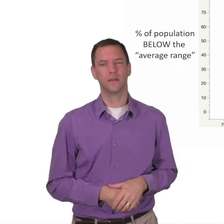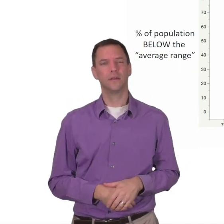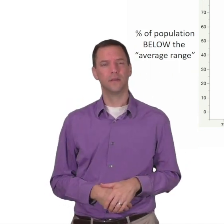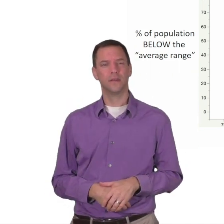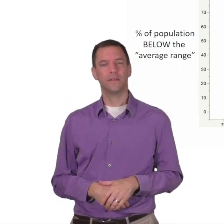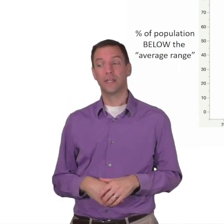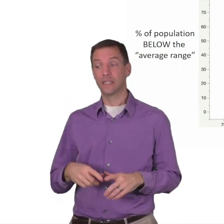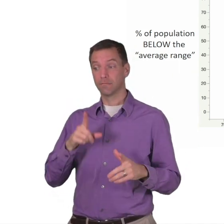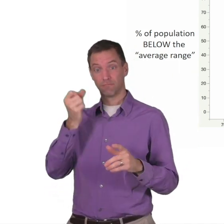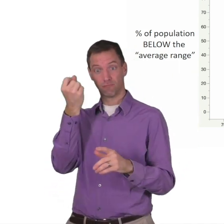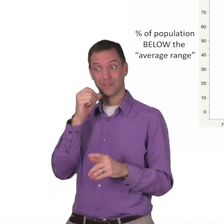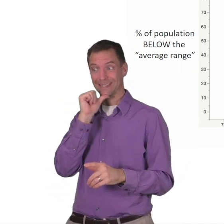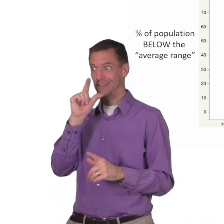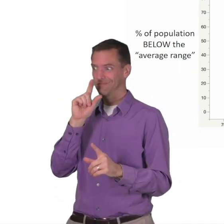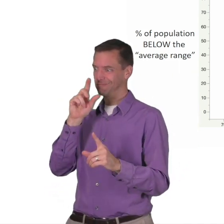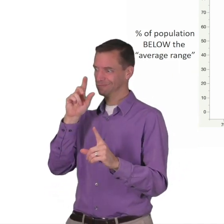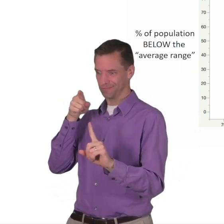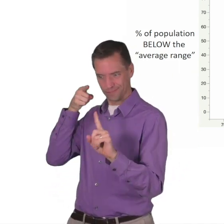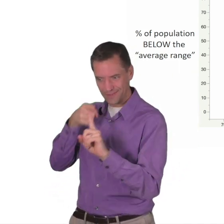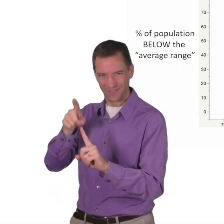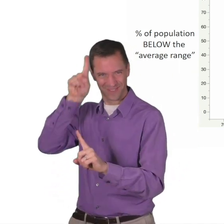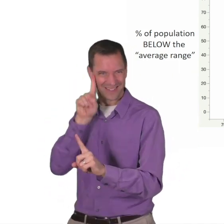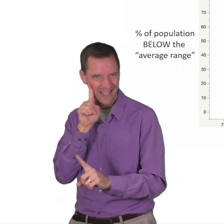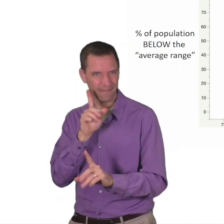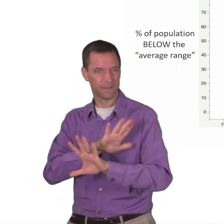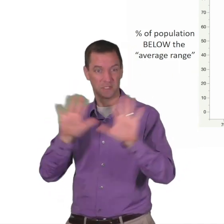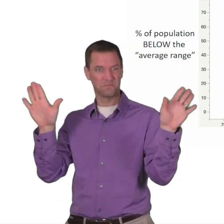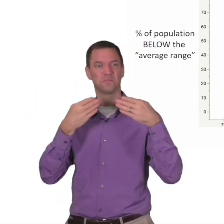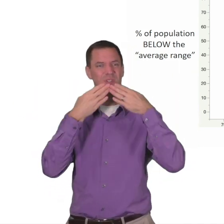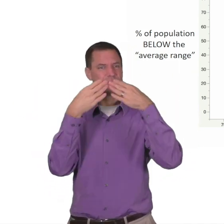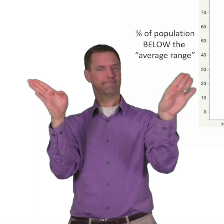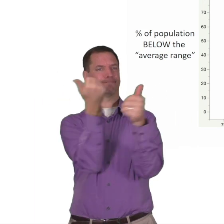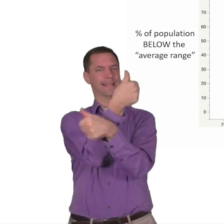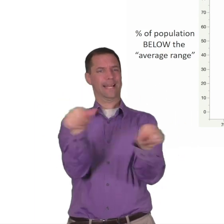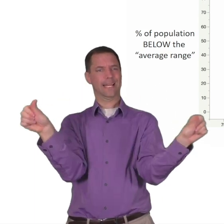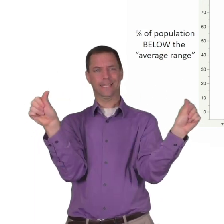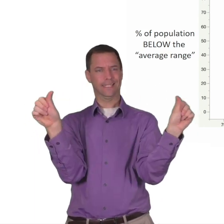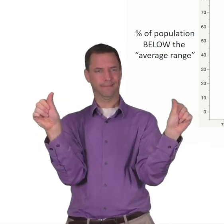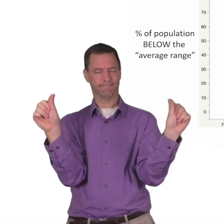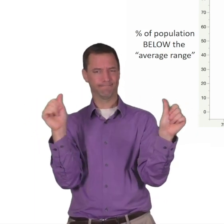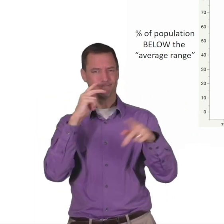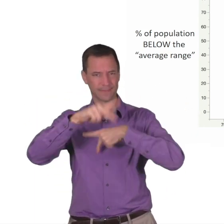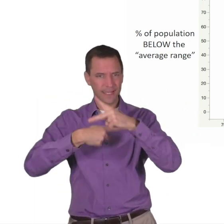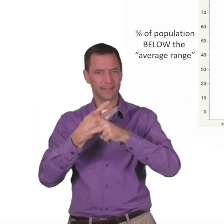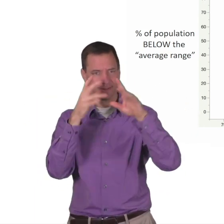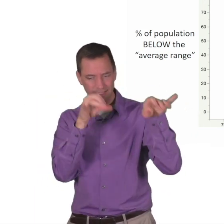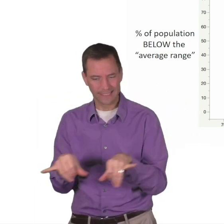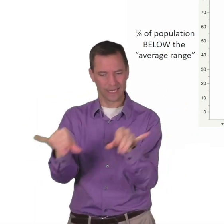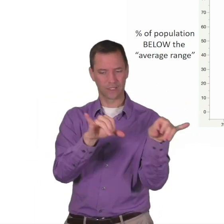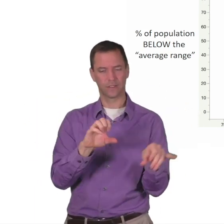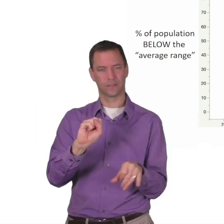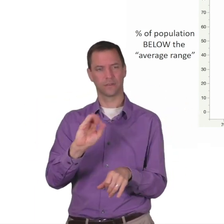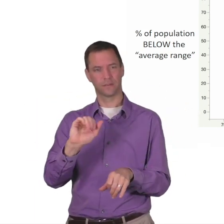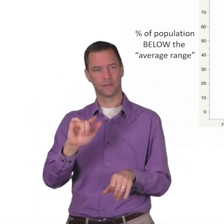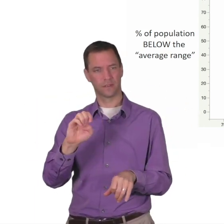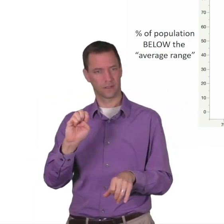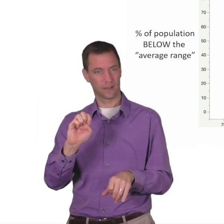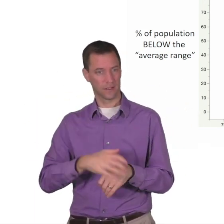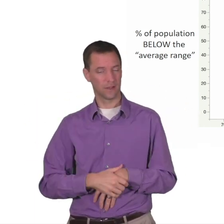or mismatch reality? Now, this study is not specific to deaf and hard of hearing children. This would apply